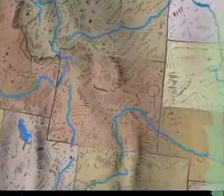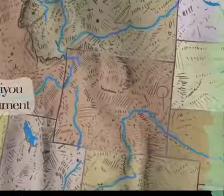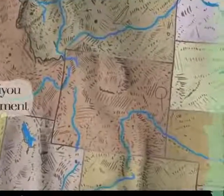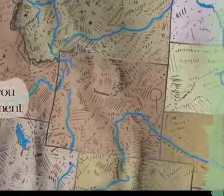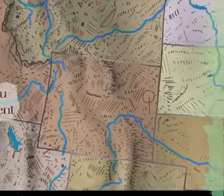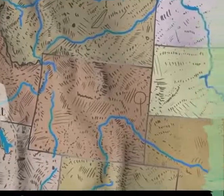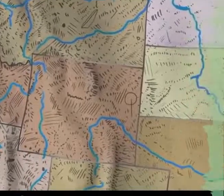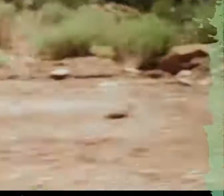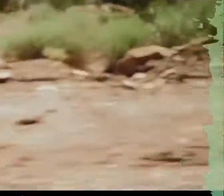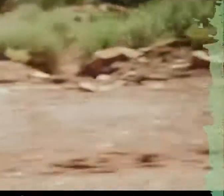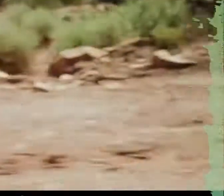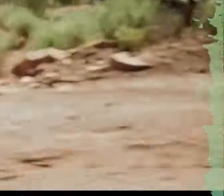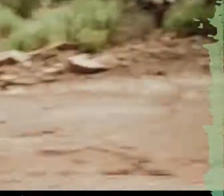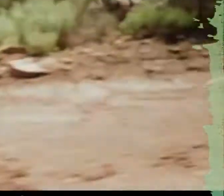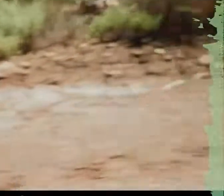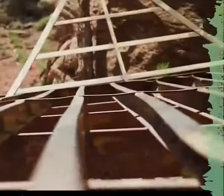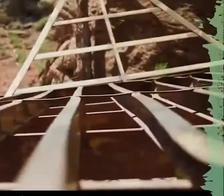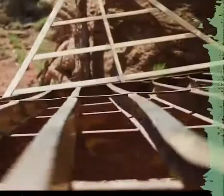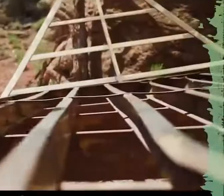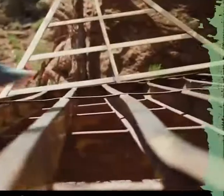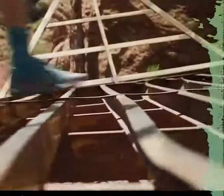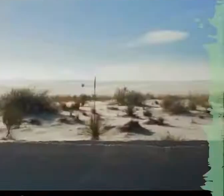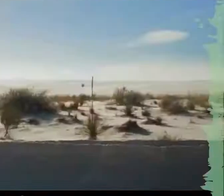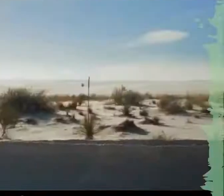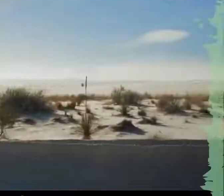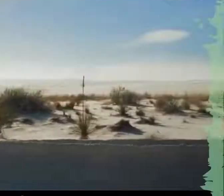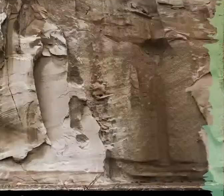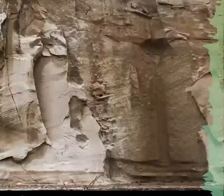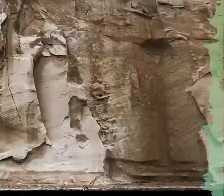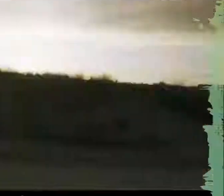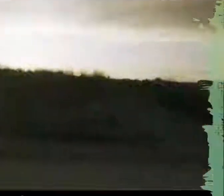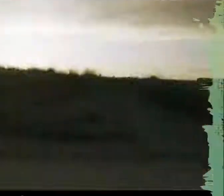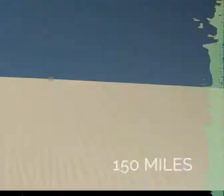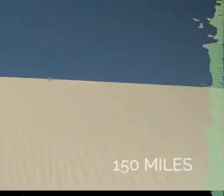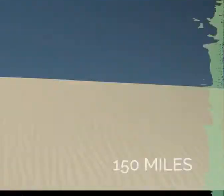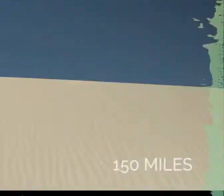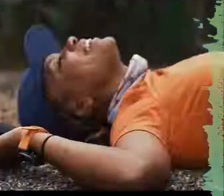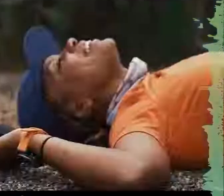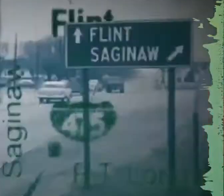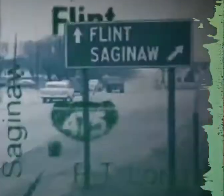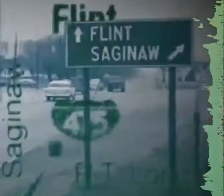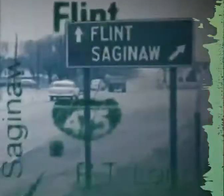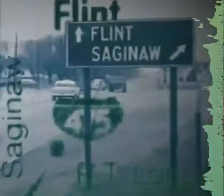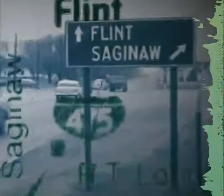We hatched this plan, a running exploratory road trip.